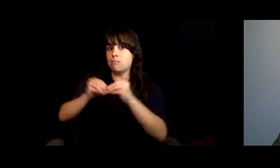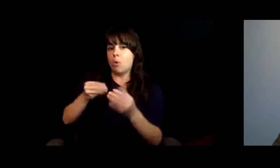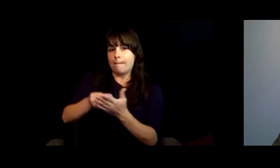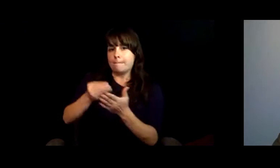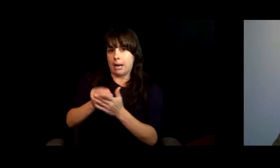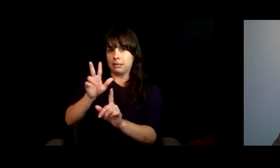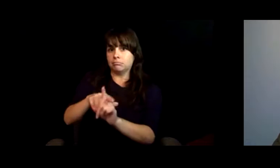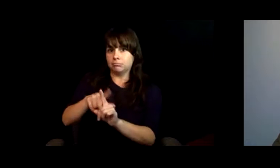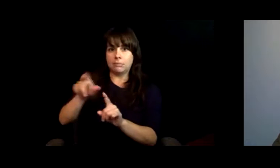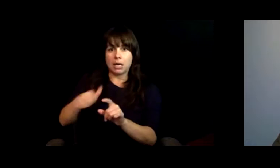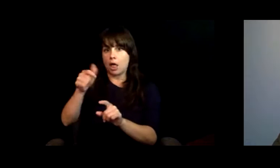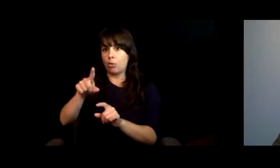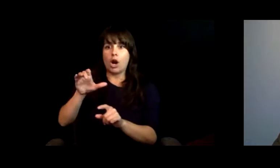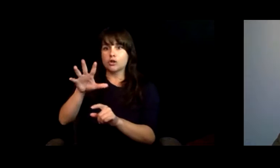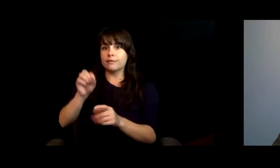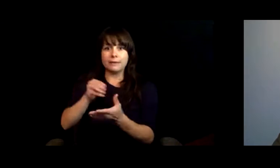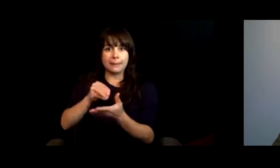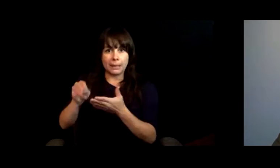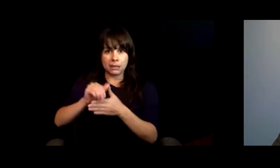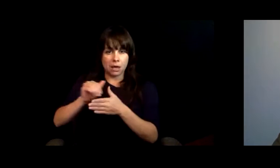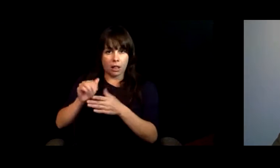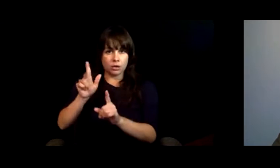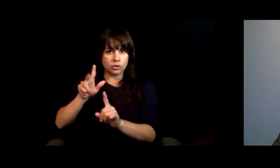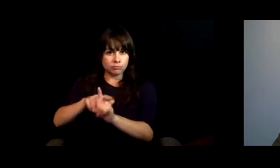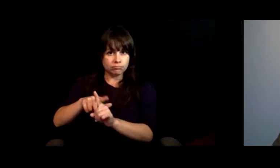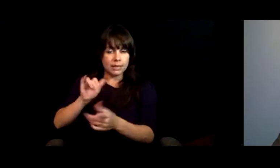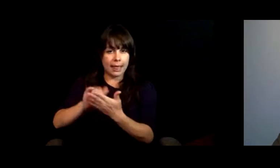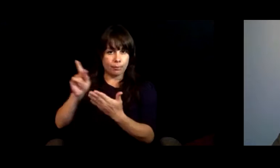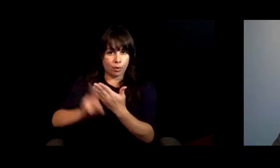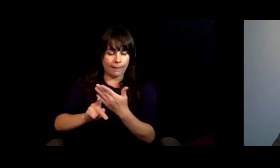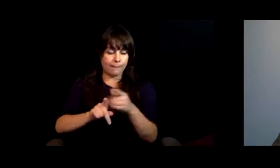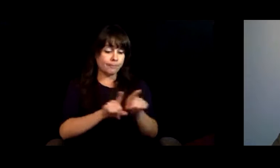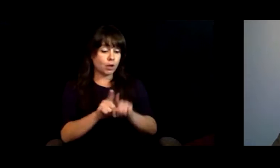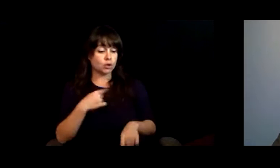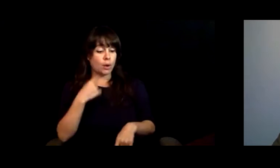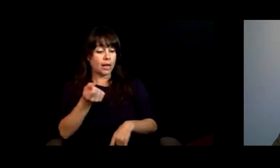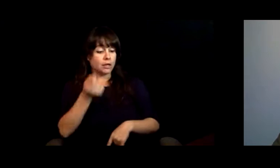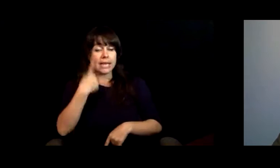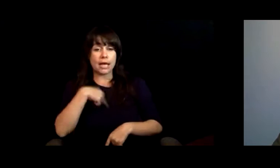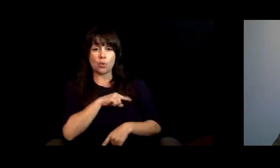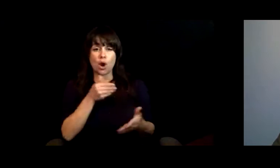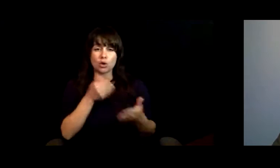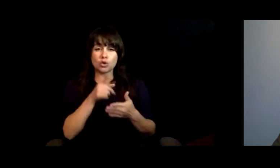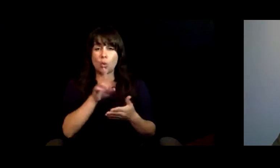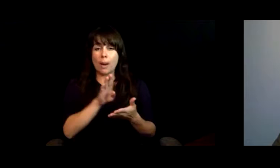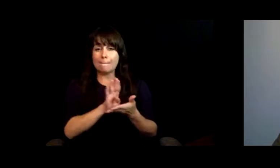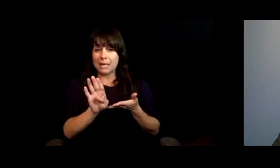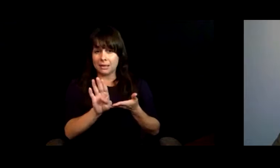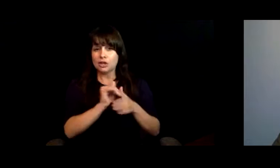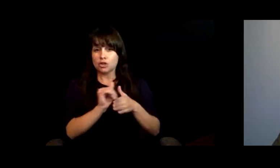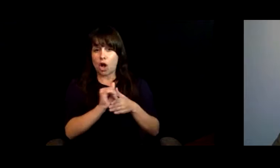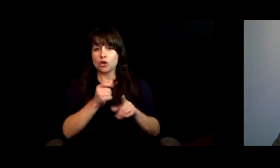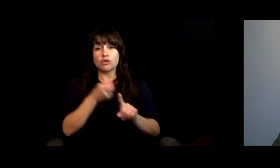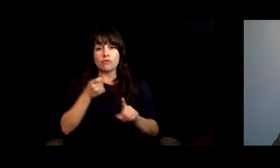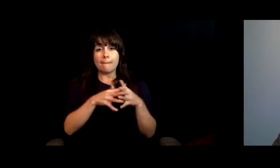another $150 million to that program. I also know that we have close to $1 billion in the American Rescue Plan Act. That's a lot